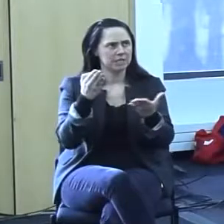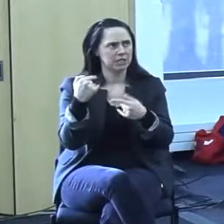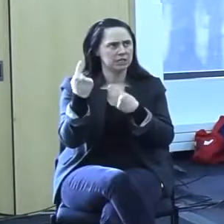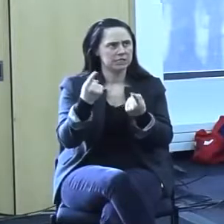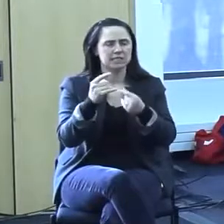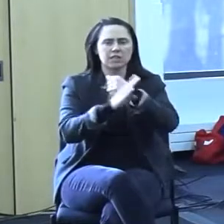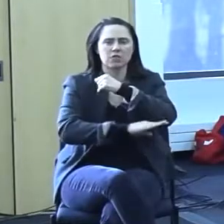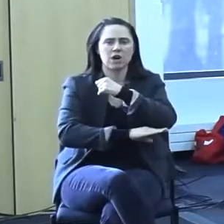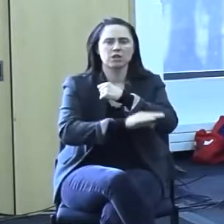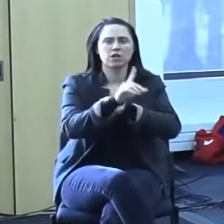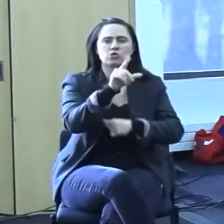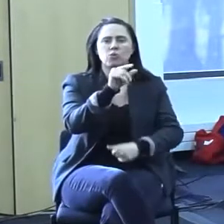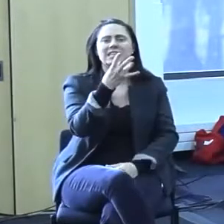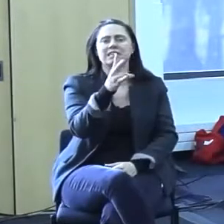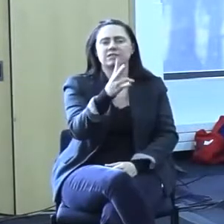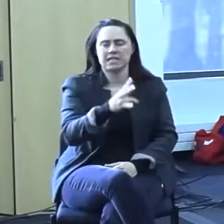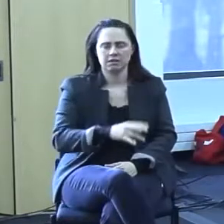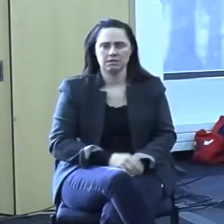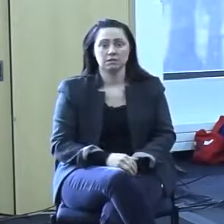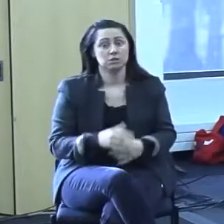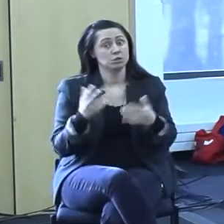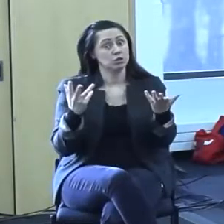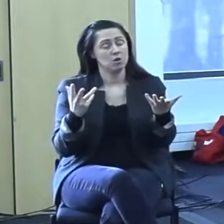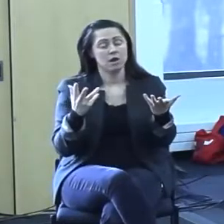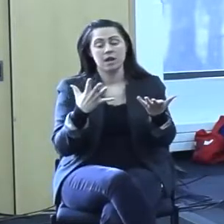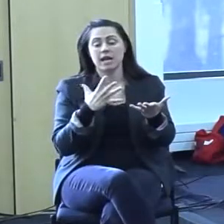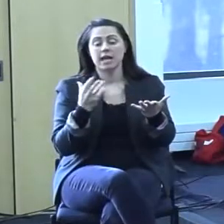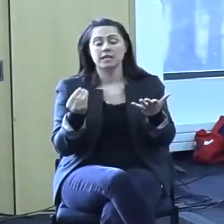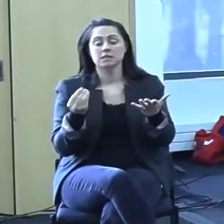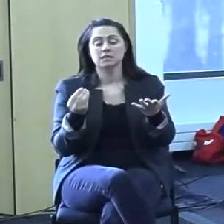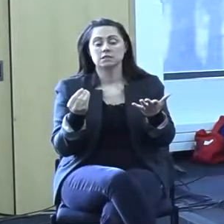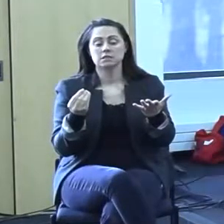since the fall of 2017. So, and